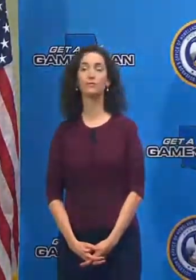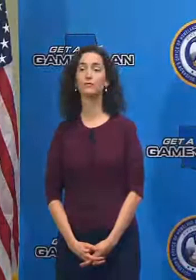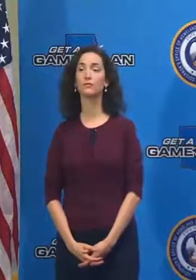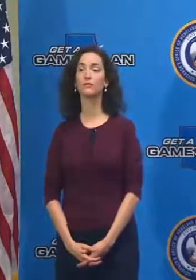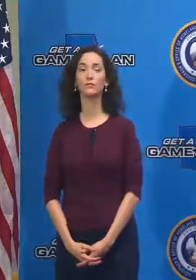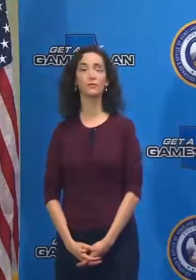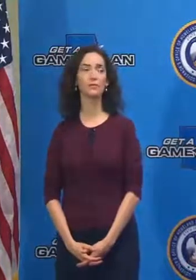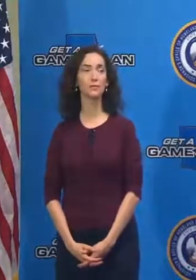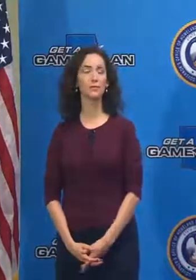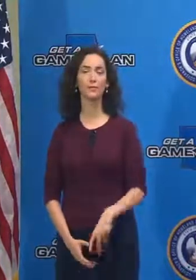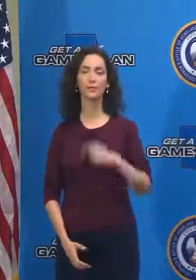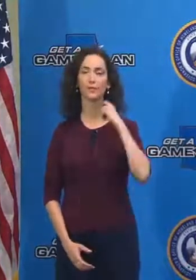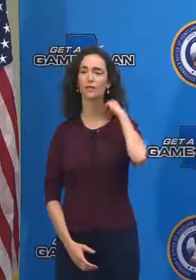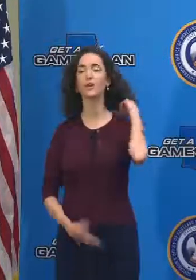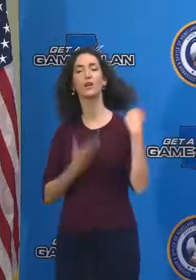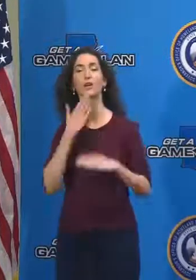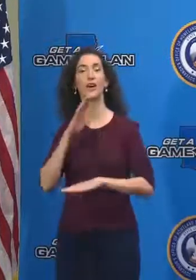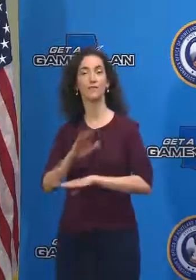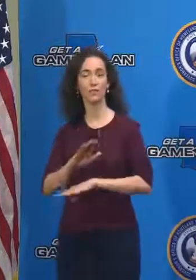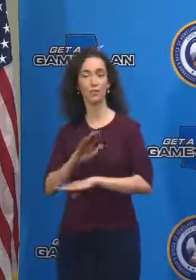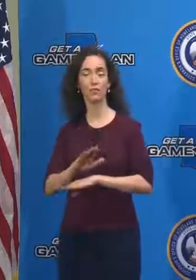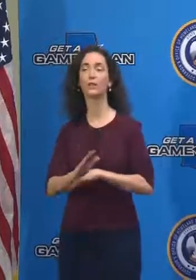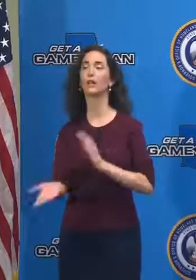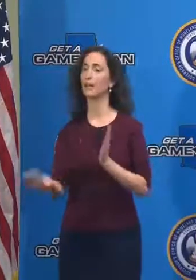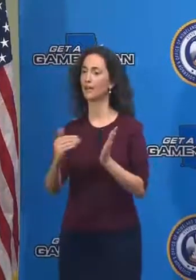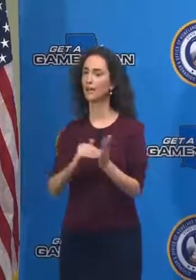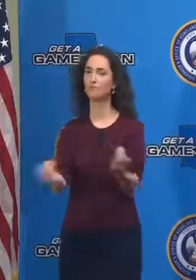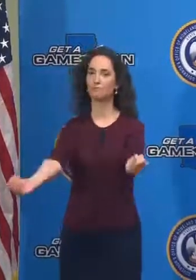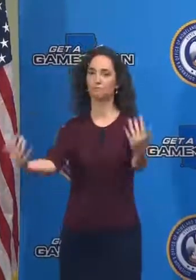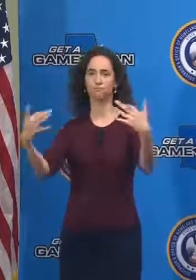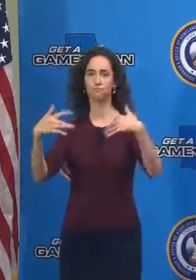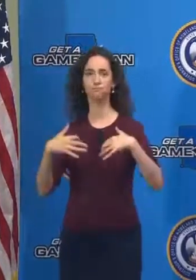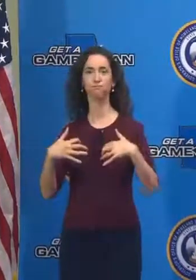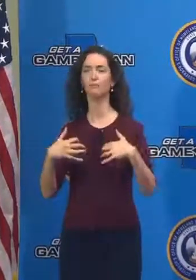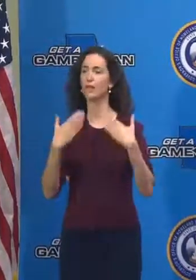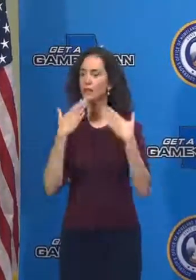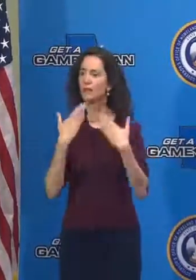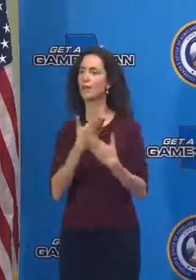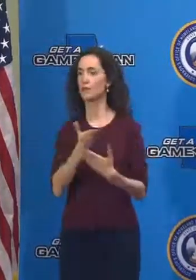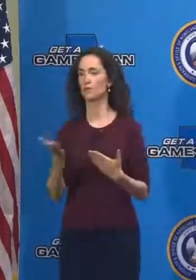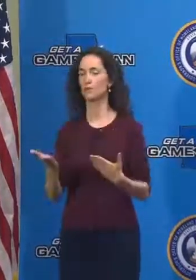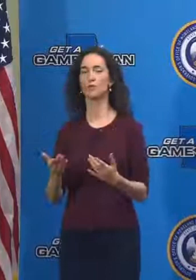Good afternoon, and thank you for being here again today and for your continued coverage.